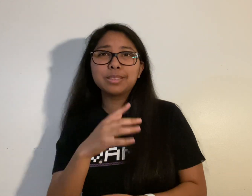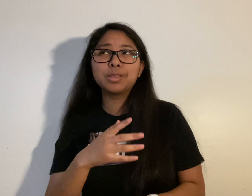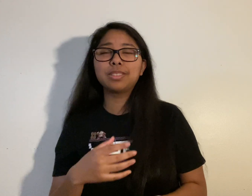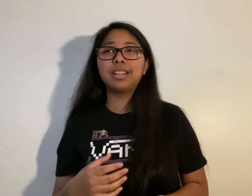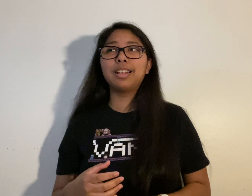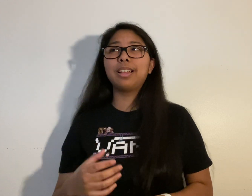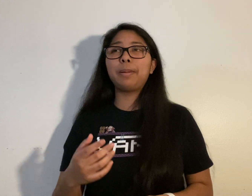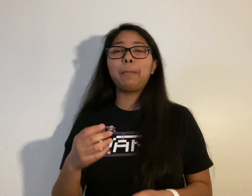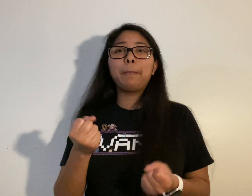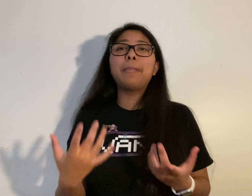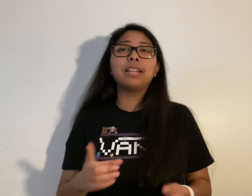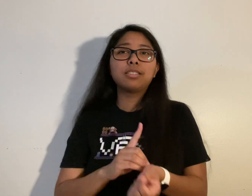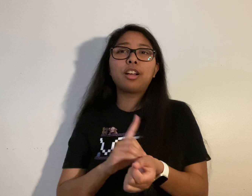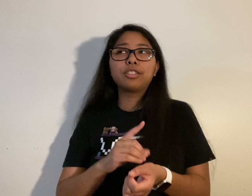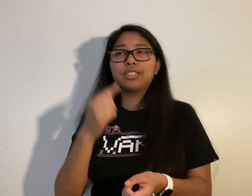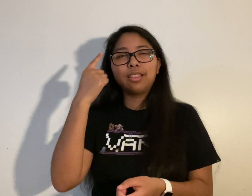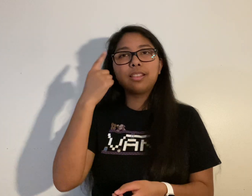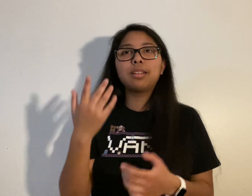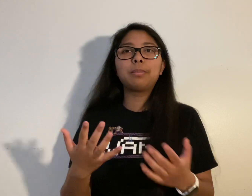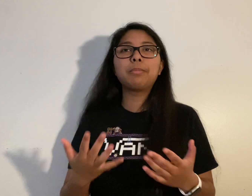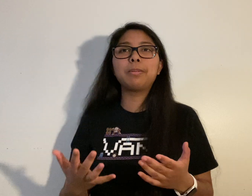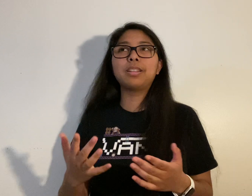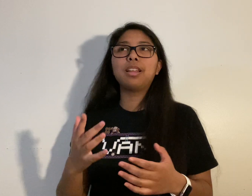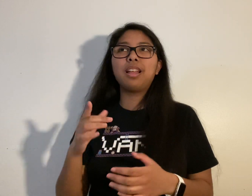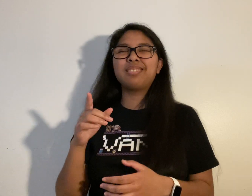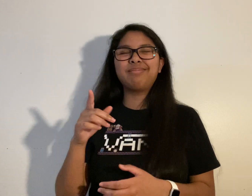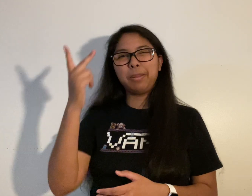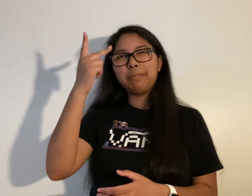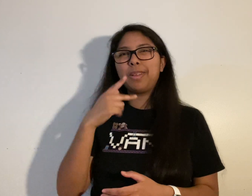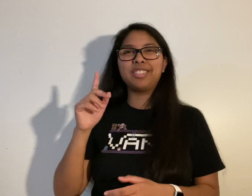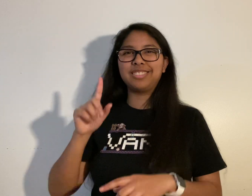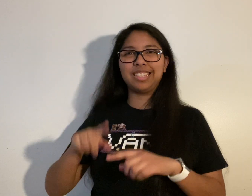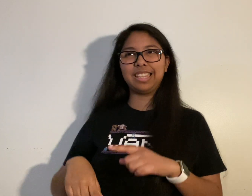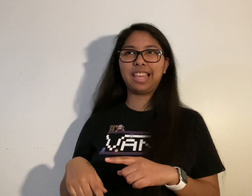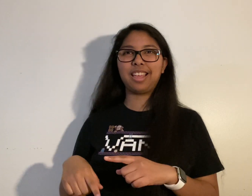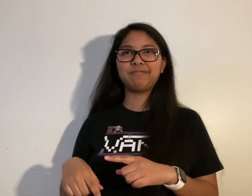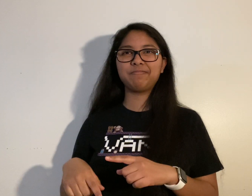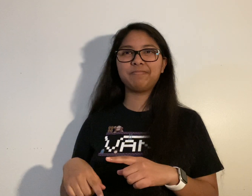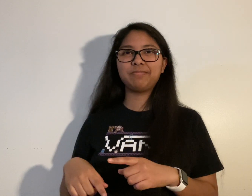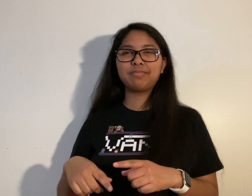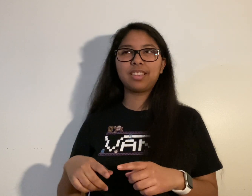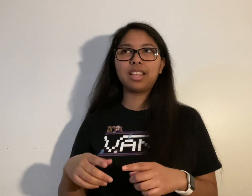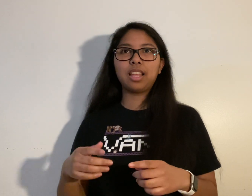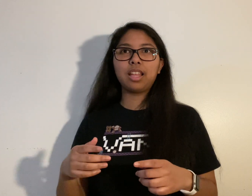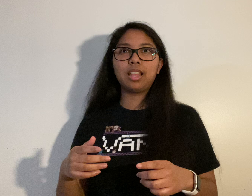these things happen a lot to Black and brown deaf mothers. So I have that to worry about too.